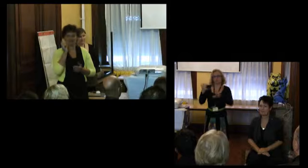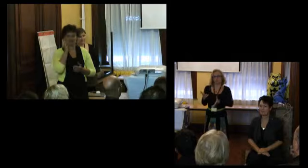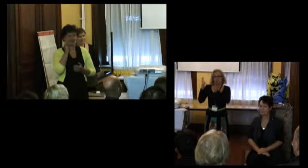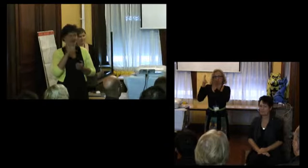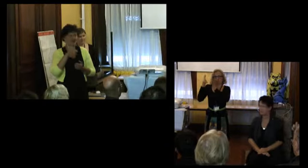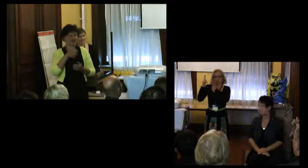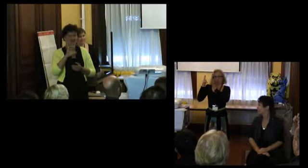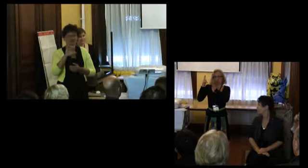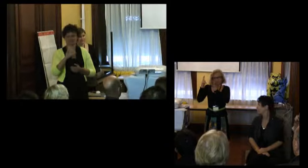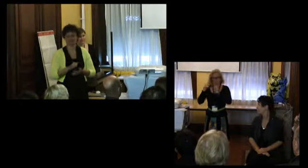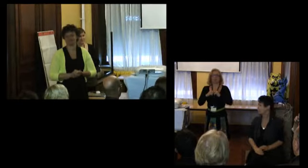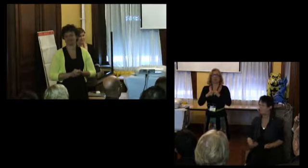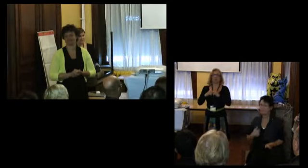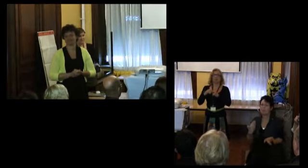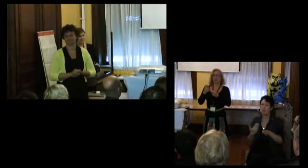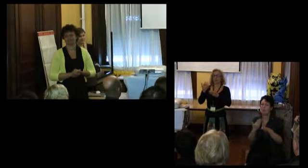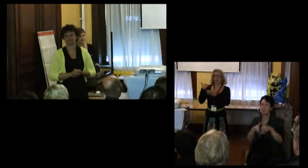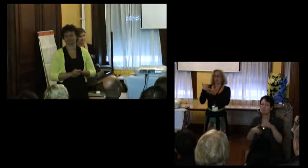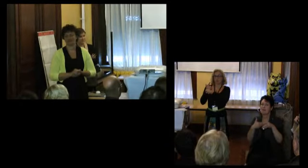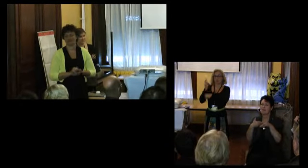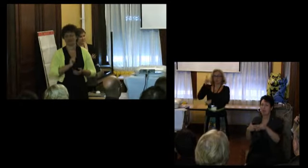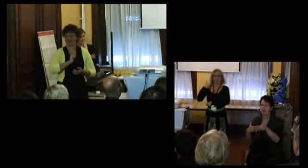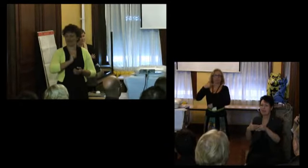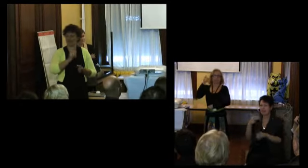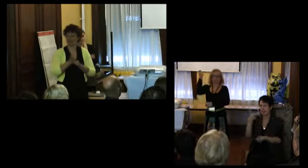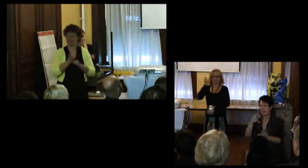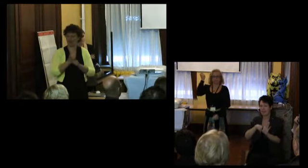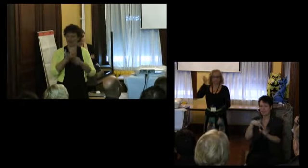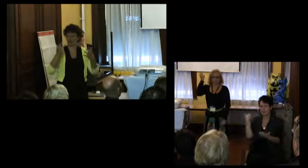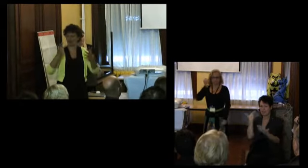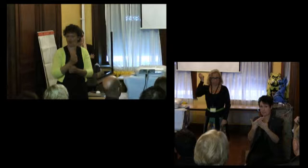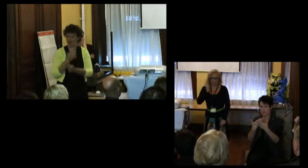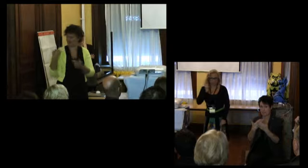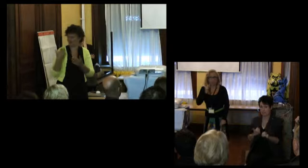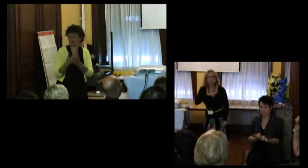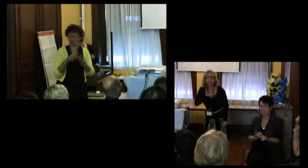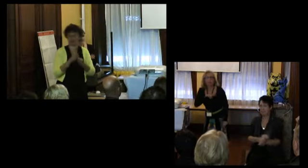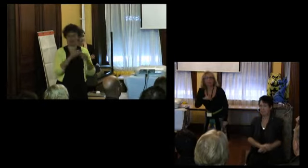I work as a guide. I've been working for 8 years now.